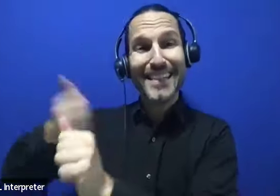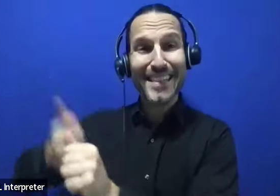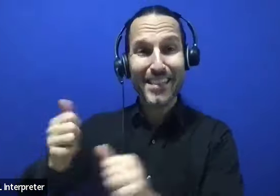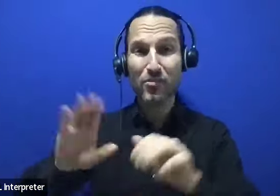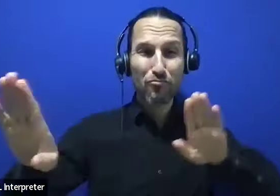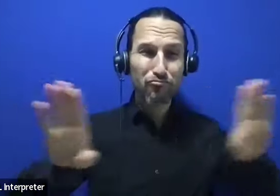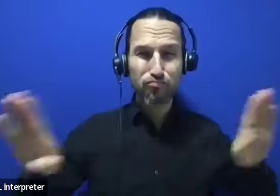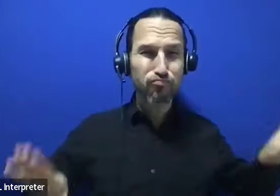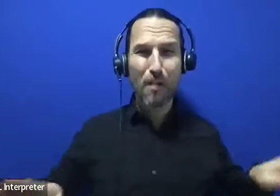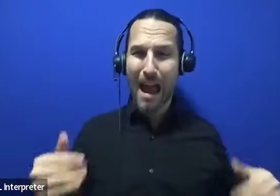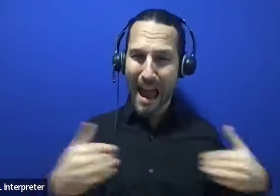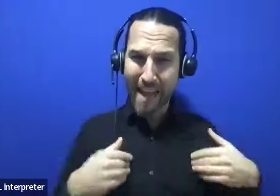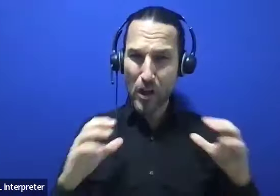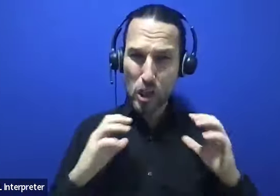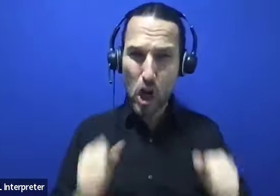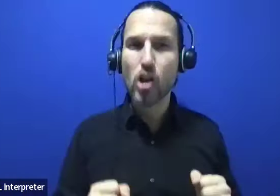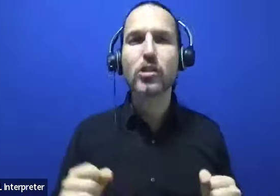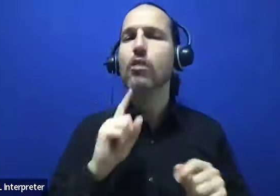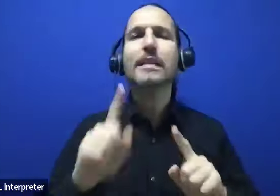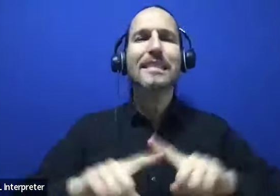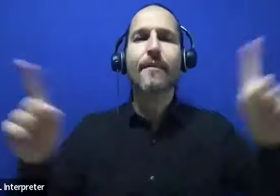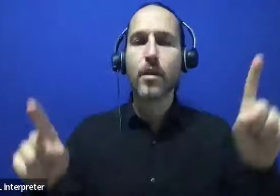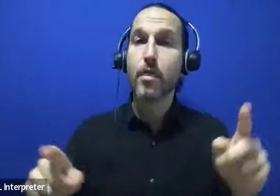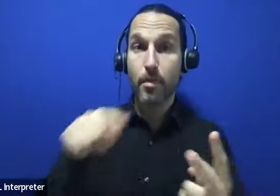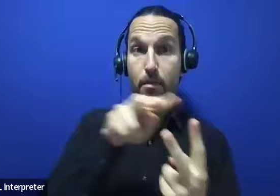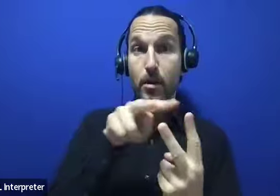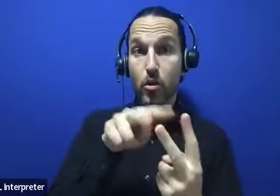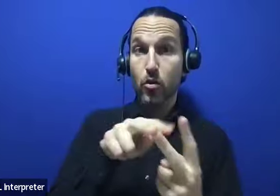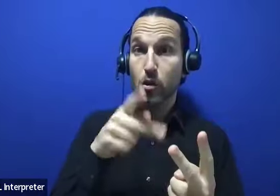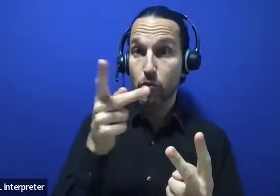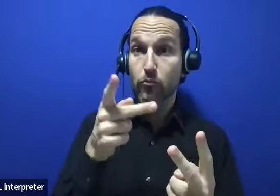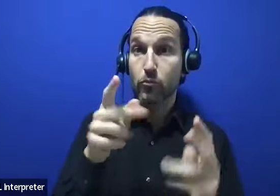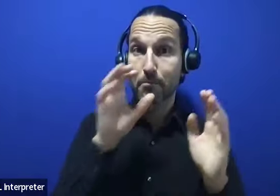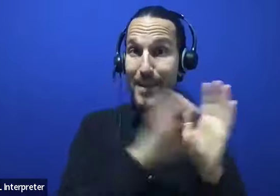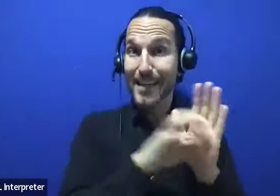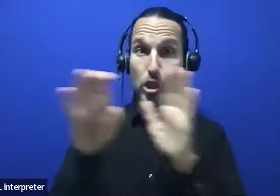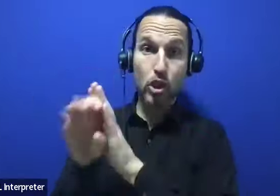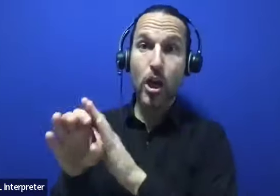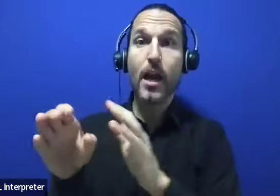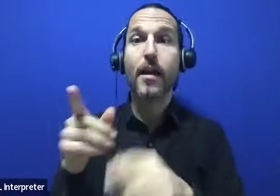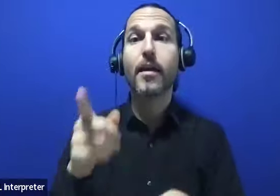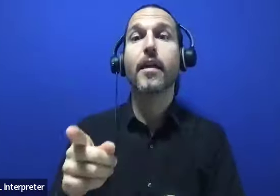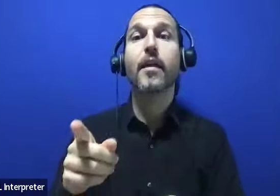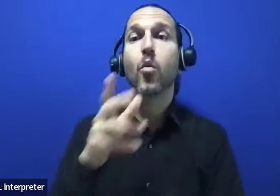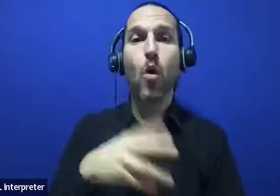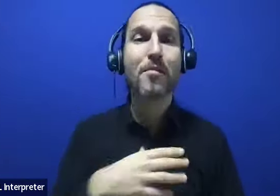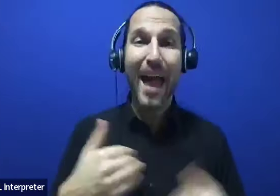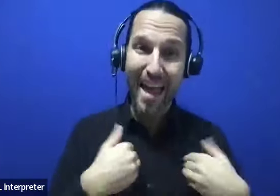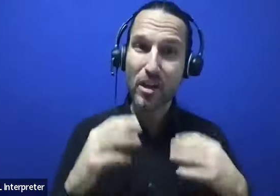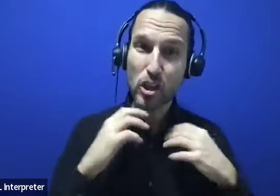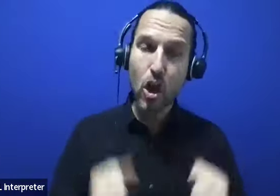these women have, or girls have charge. but they're also very much the